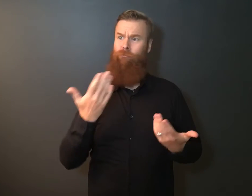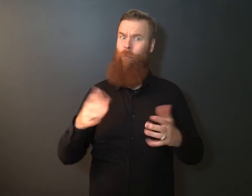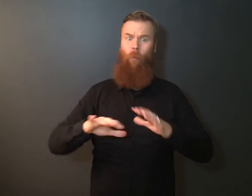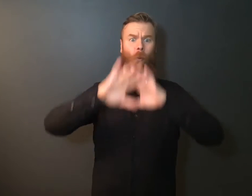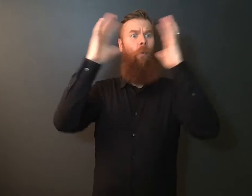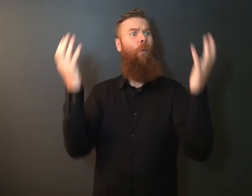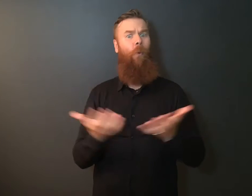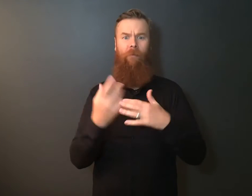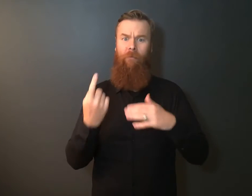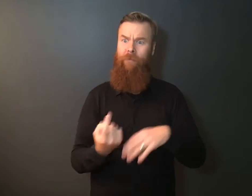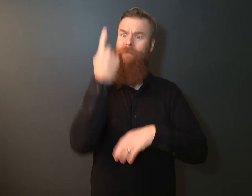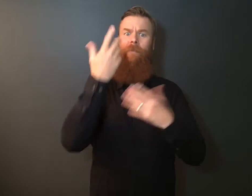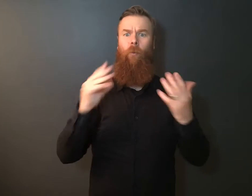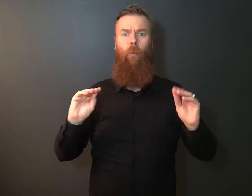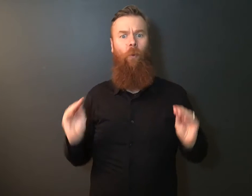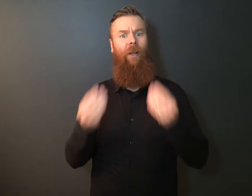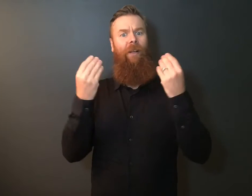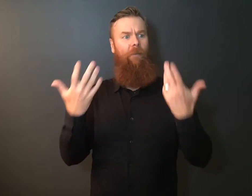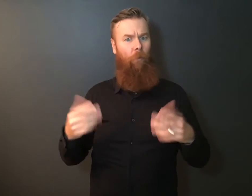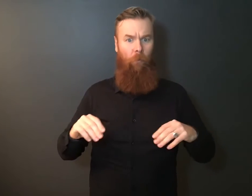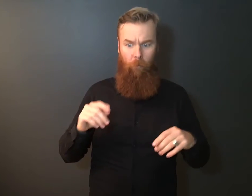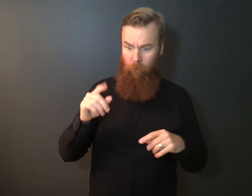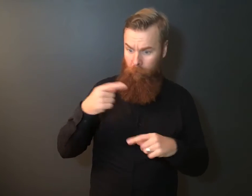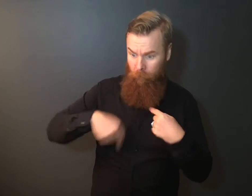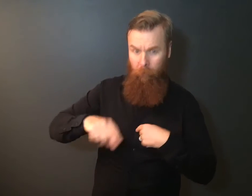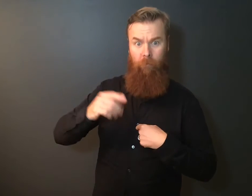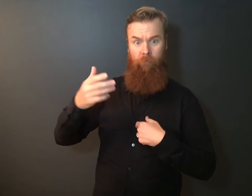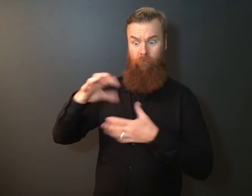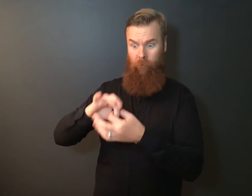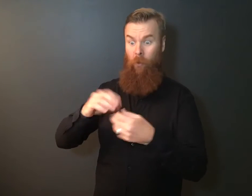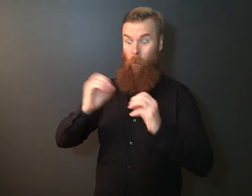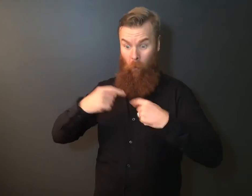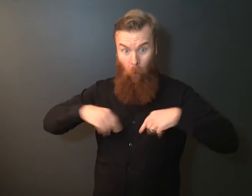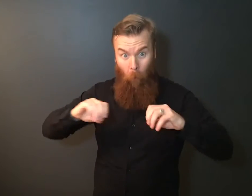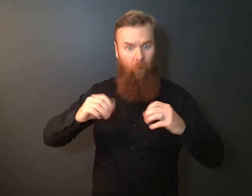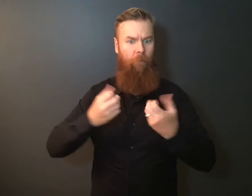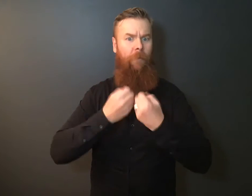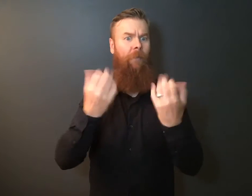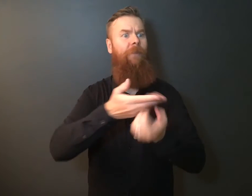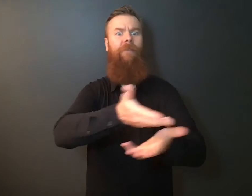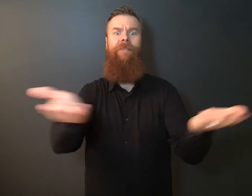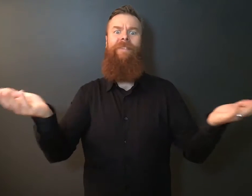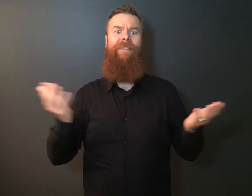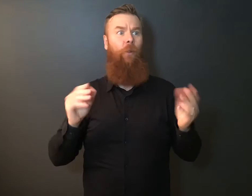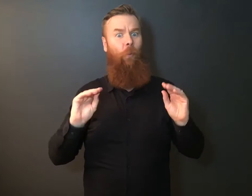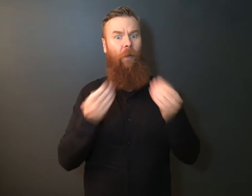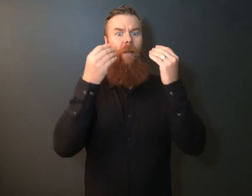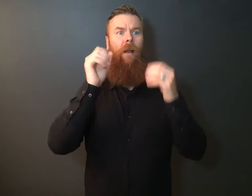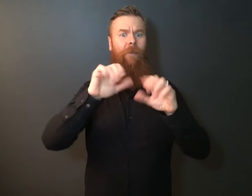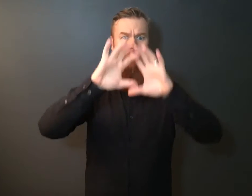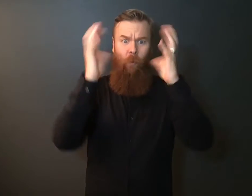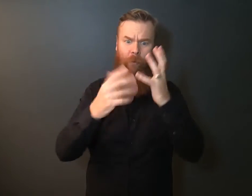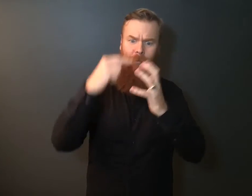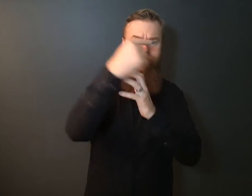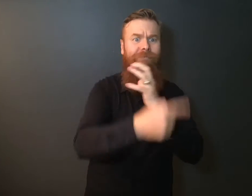with ourselves, with many youth with disabilities from the world, from each region of the world. But we also wanted to